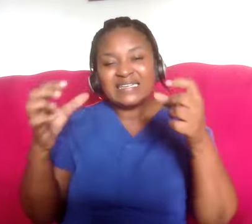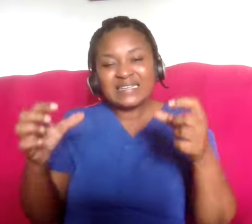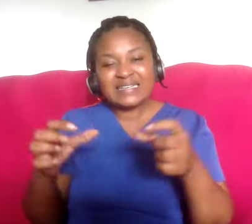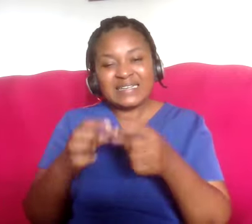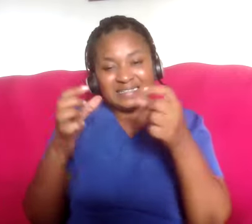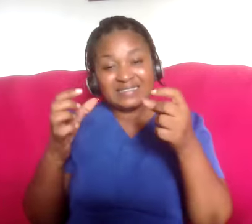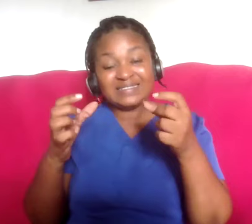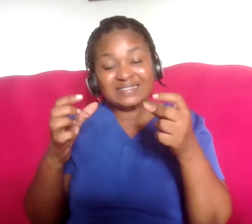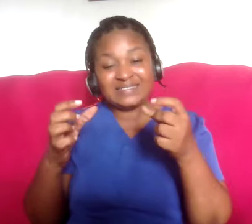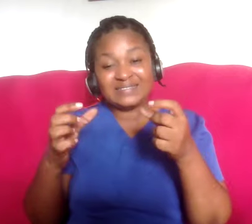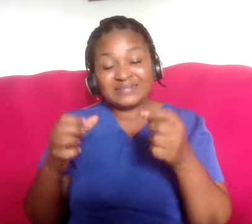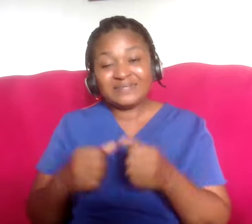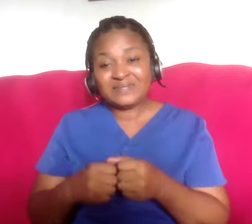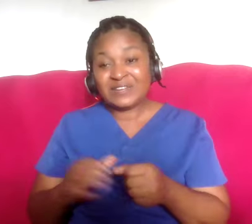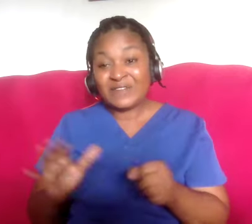filled with sorrel,